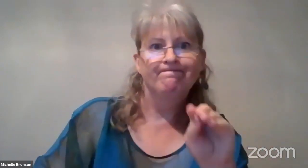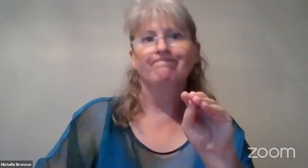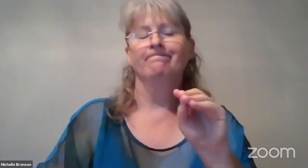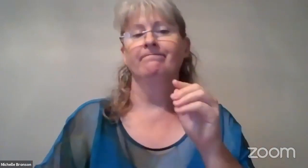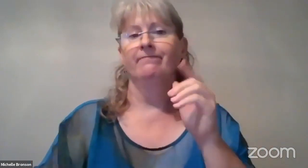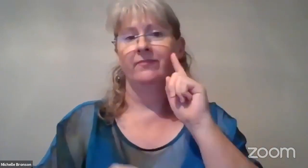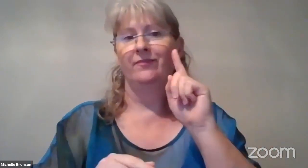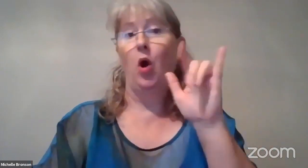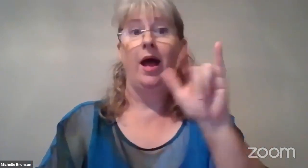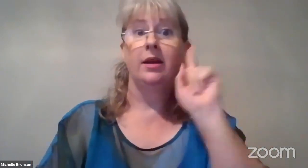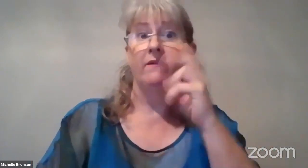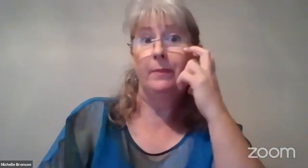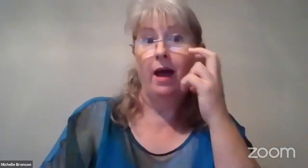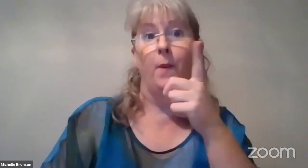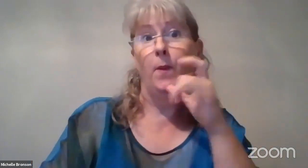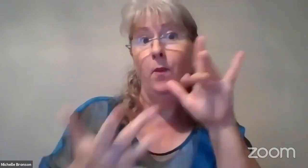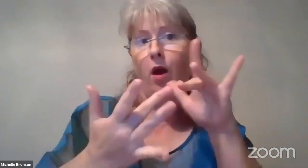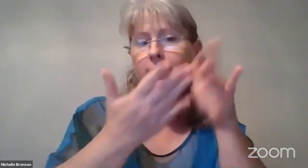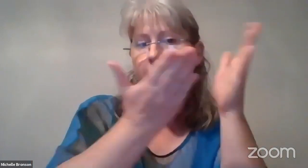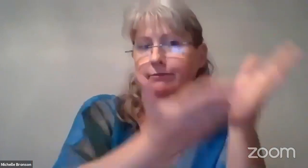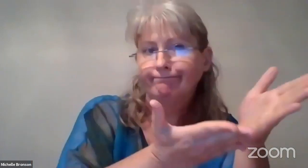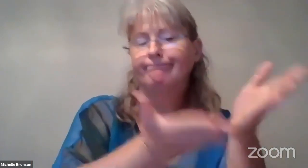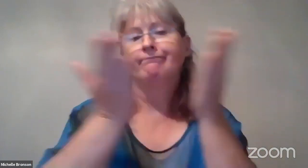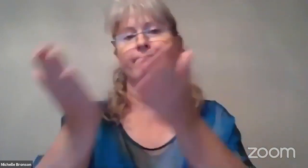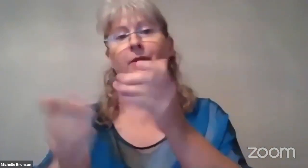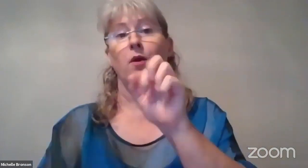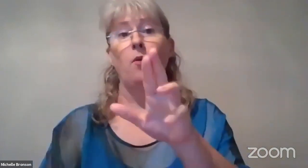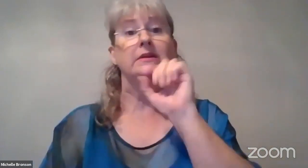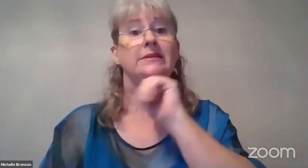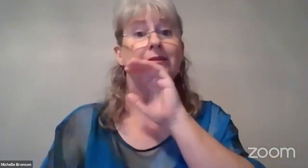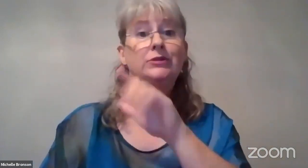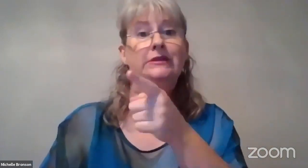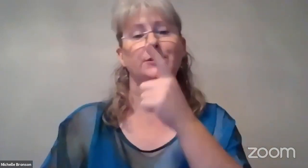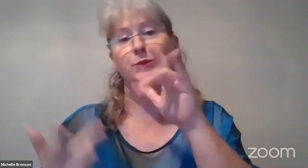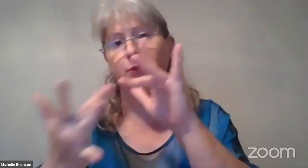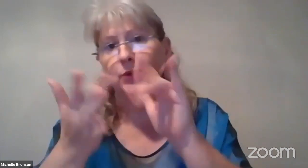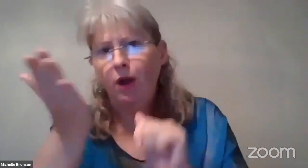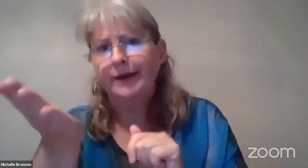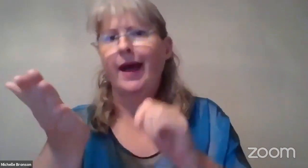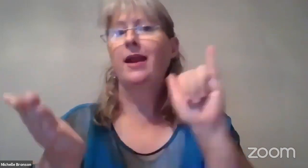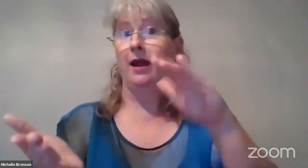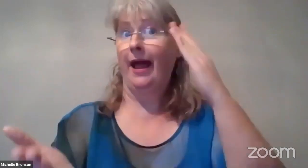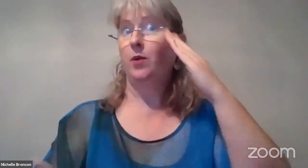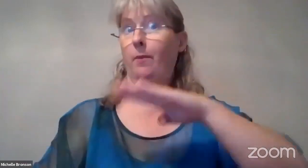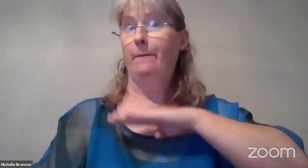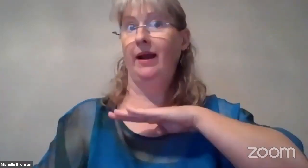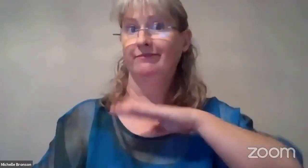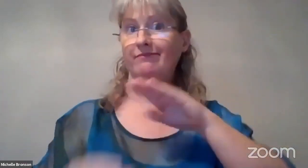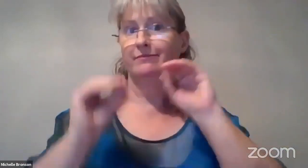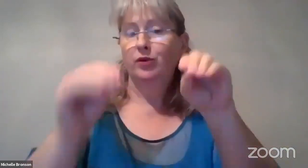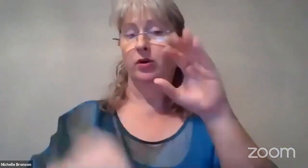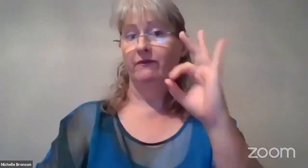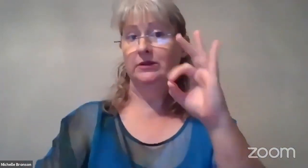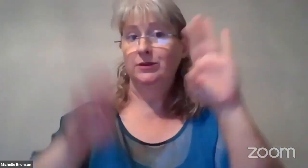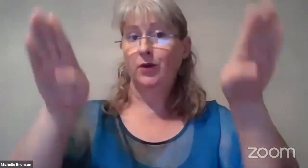we'll work on how to make that contact information more clear, like you had said, for the senior citizens or for the deaf-blind